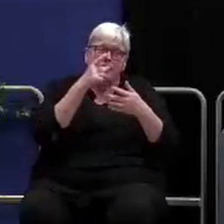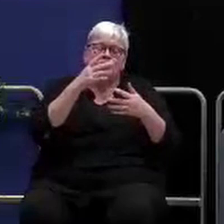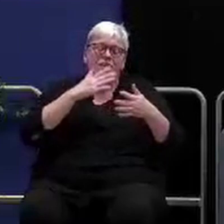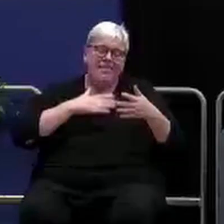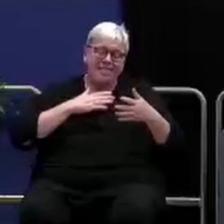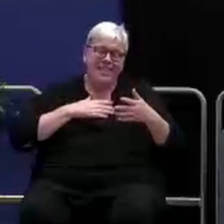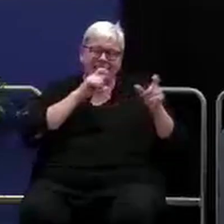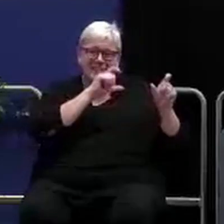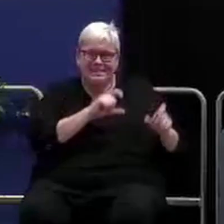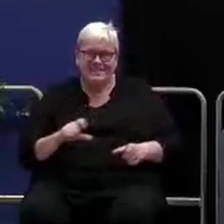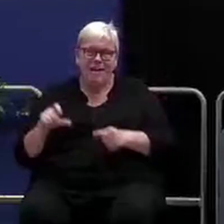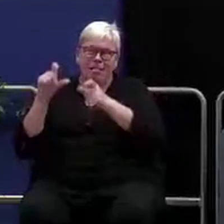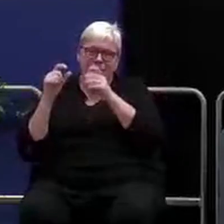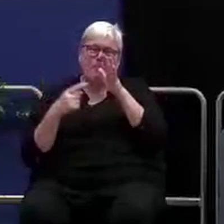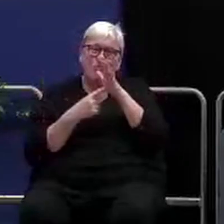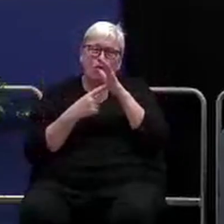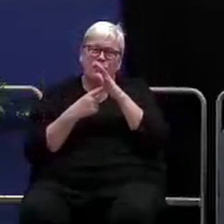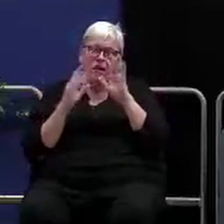have to throw out the entire thing.